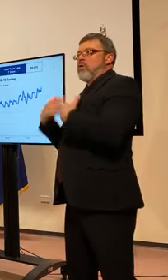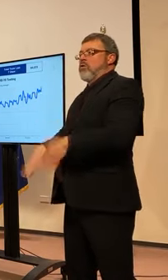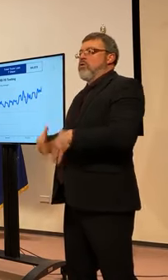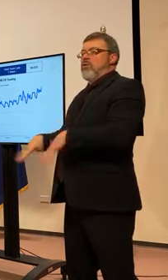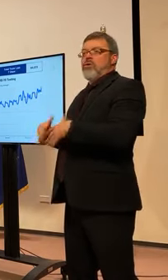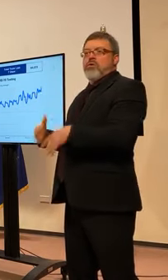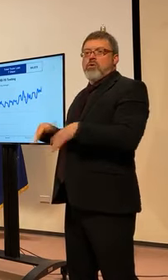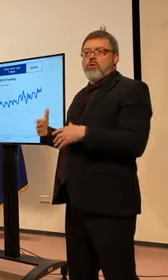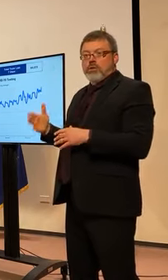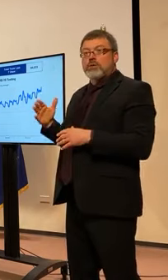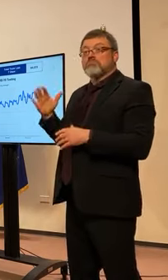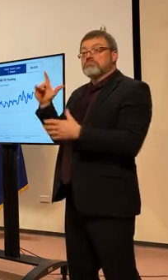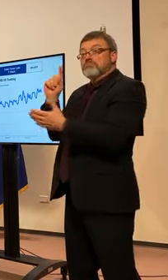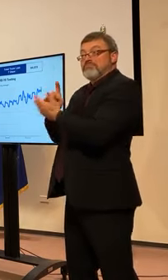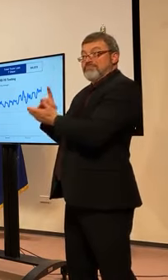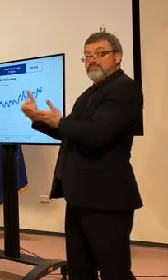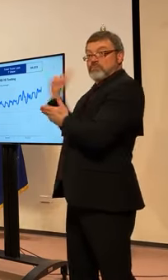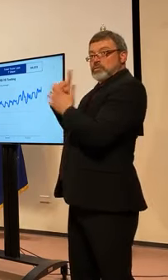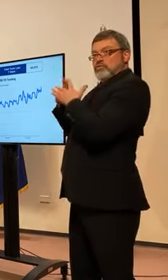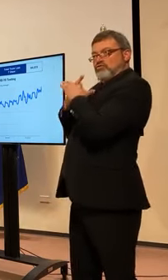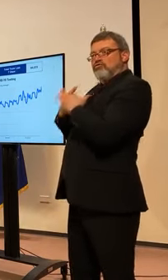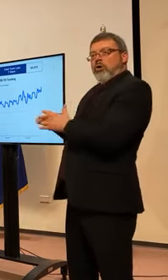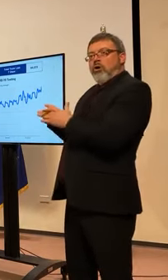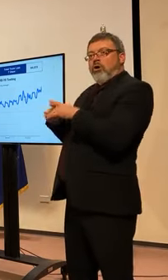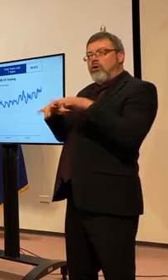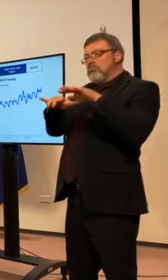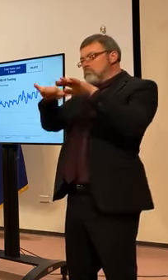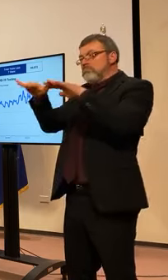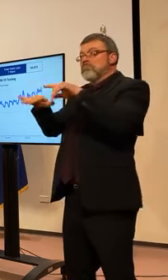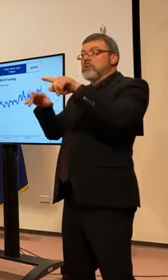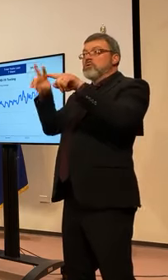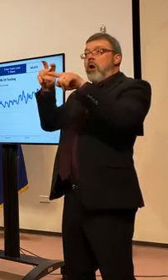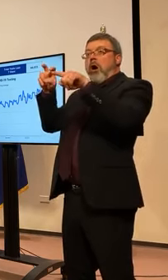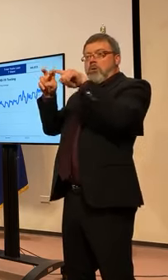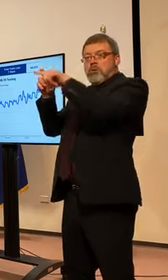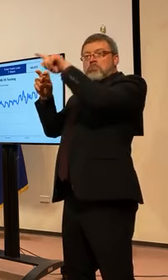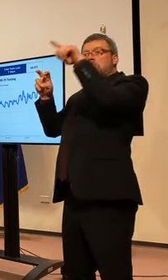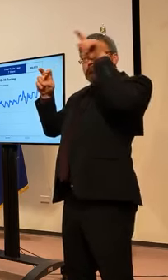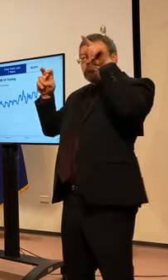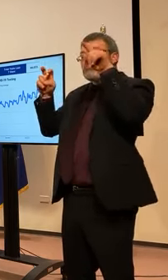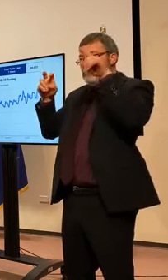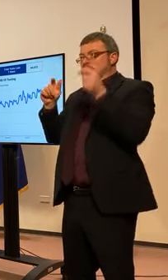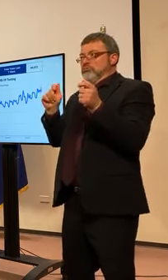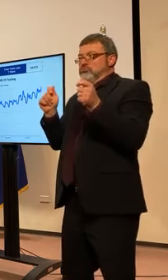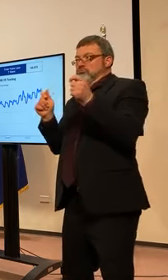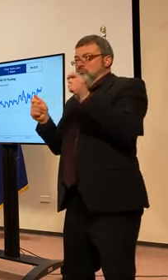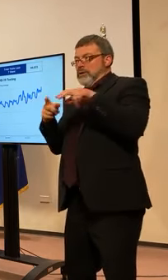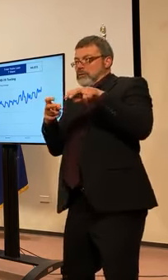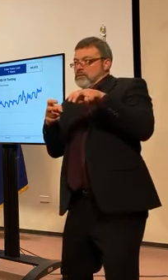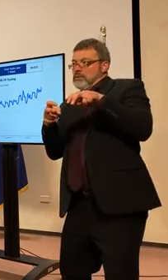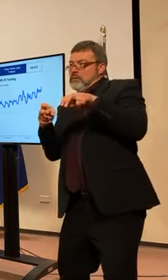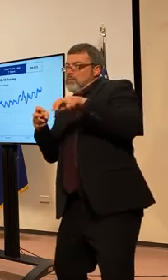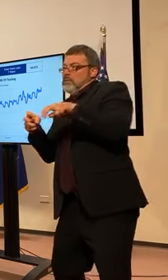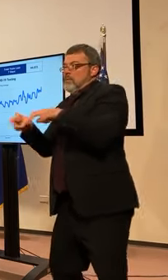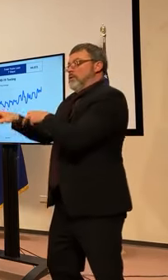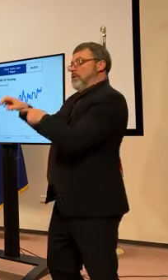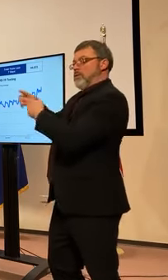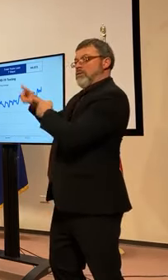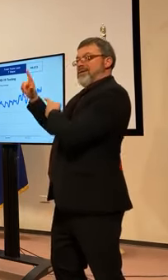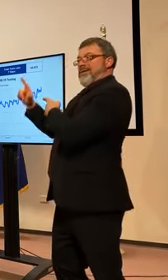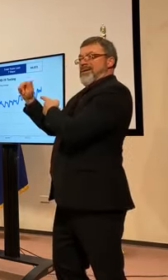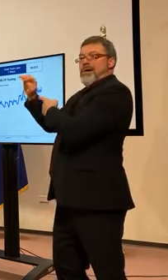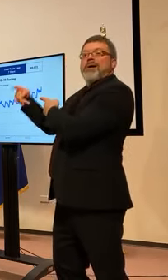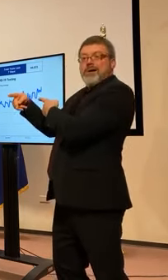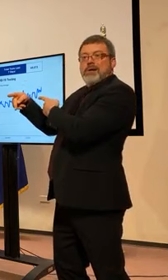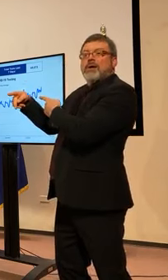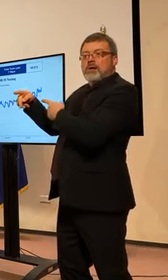week, this transition in our testing strategy is ongoing, and when a reliable supply chain develops, you will